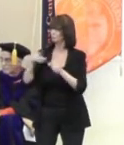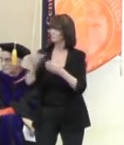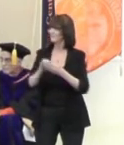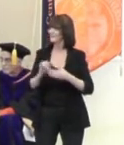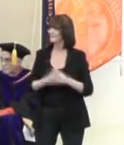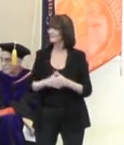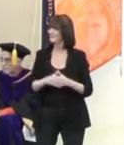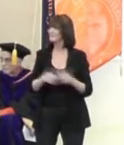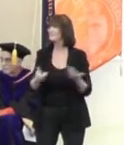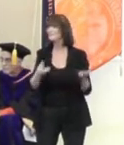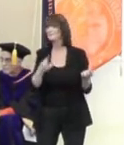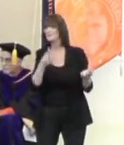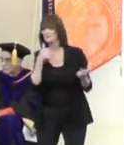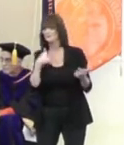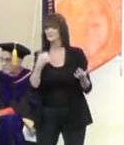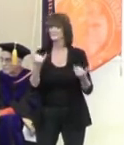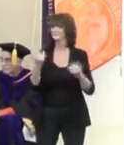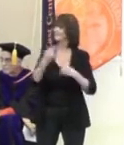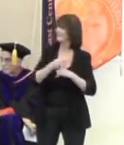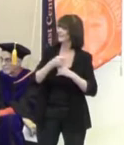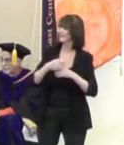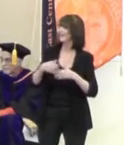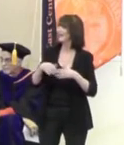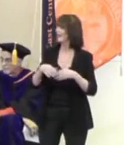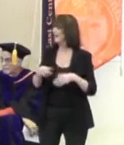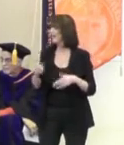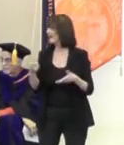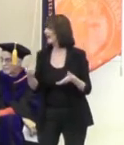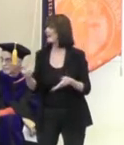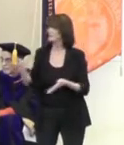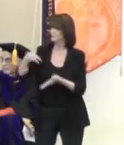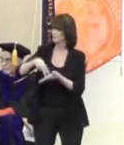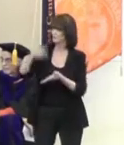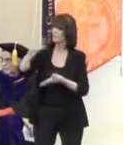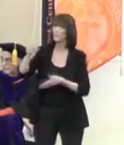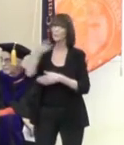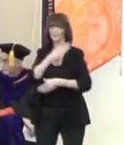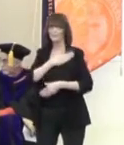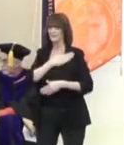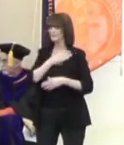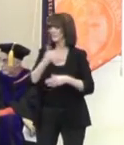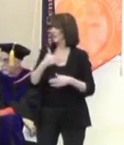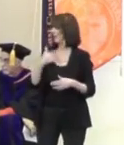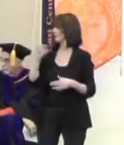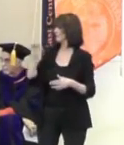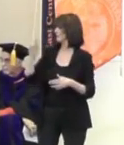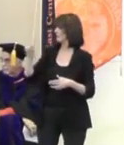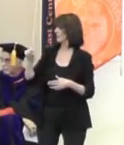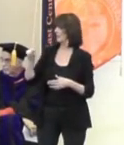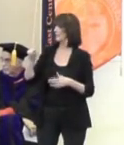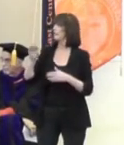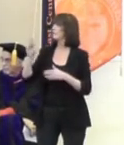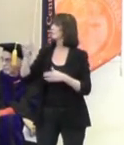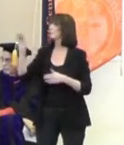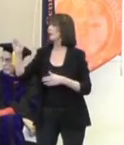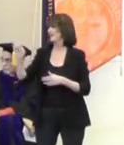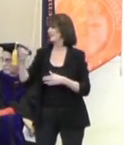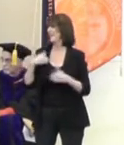And then you've watched me today. I held a hand and I stood for the pledge, but I have a leg brace on, and so I have a balance